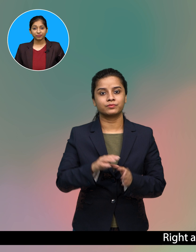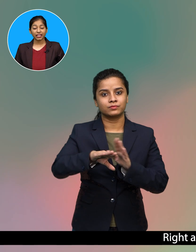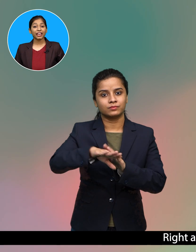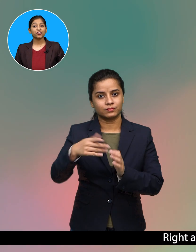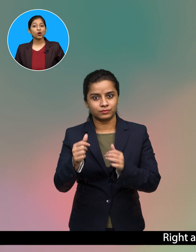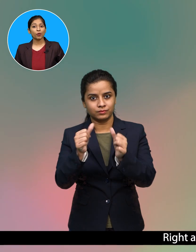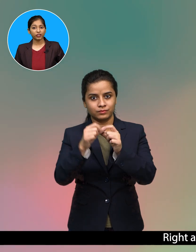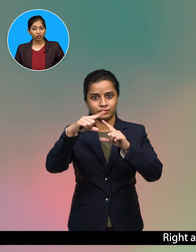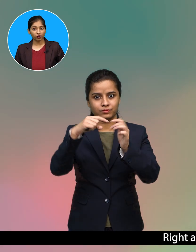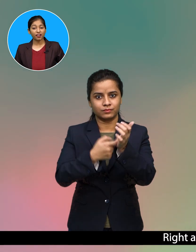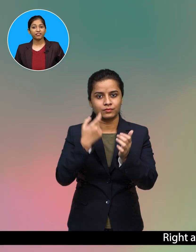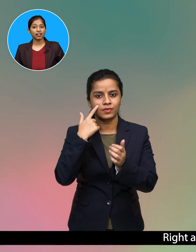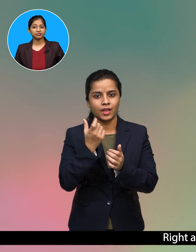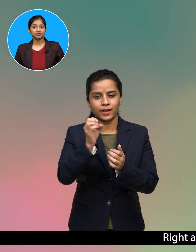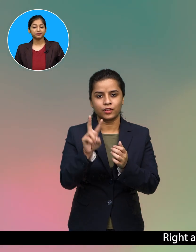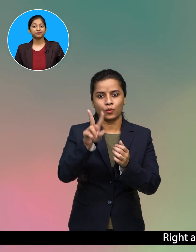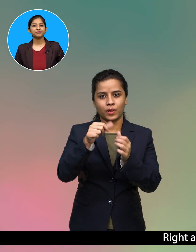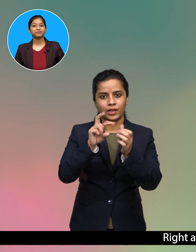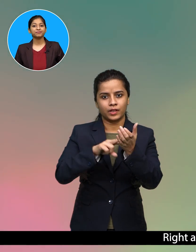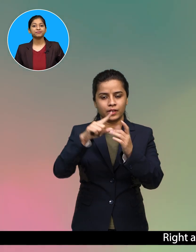Right atrioventricular valve.